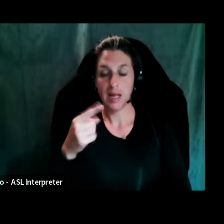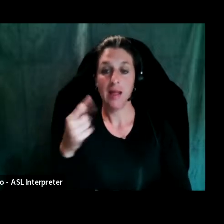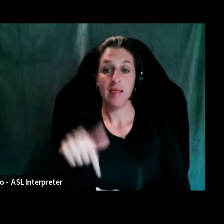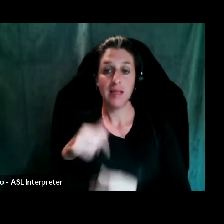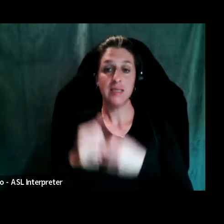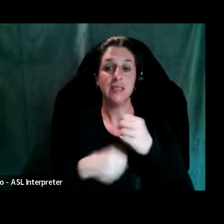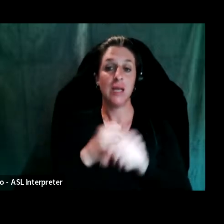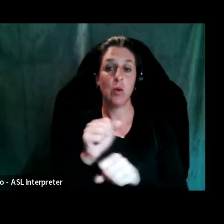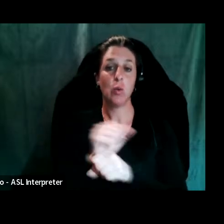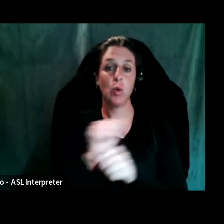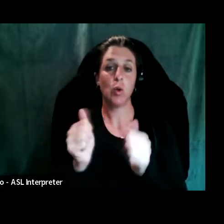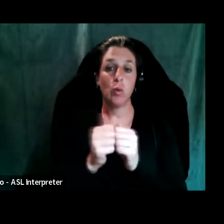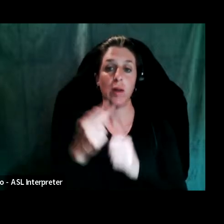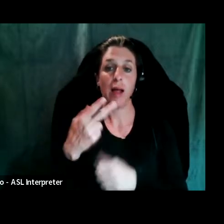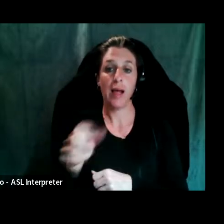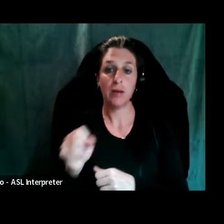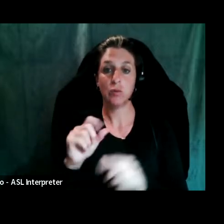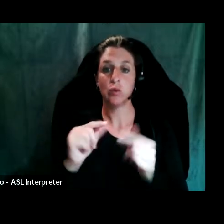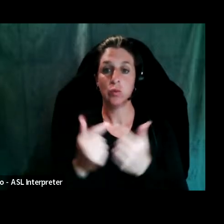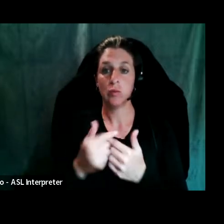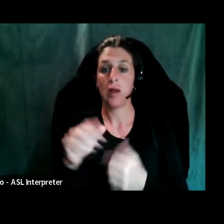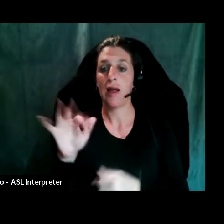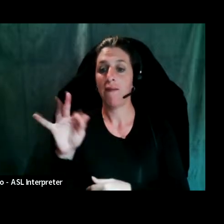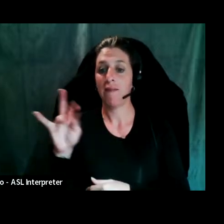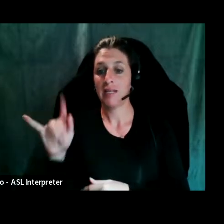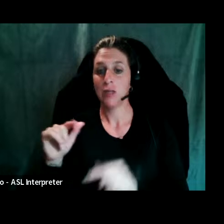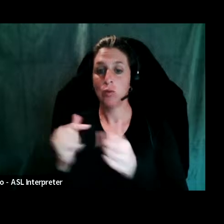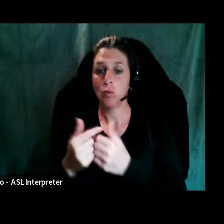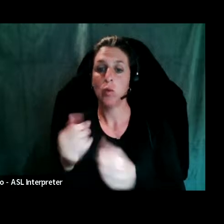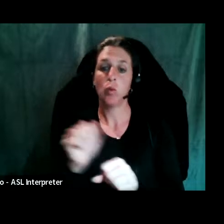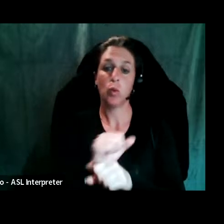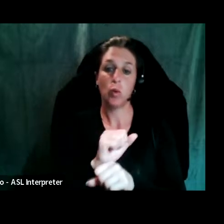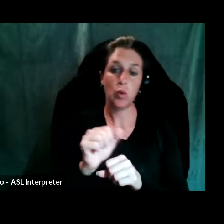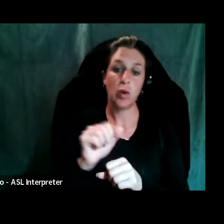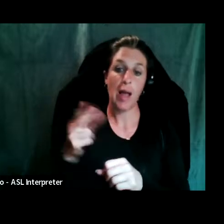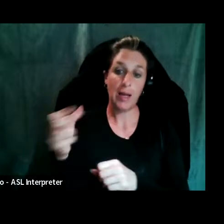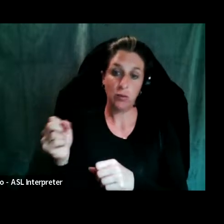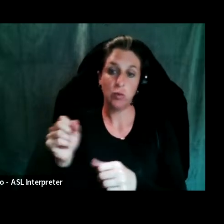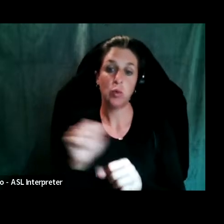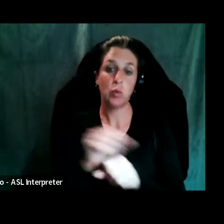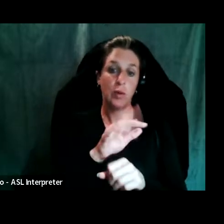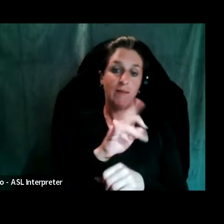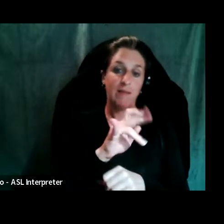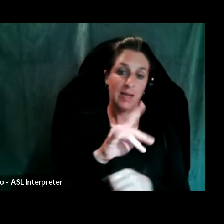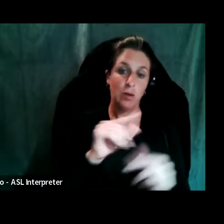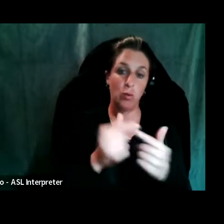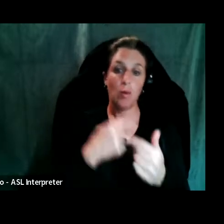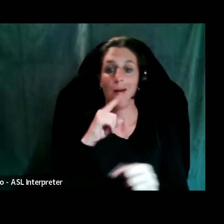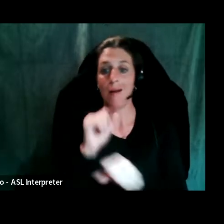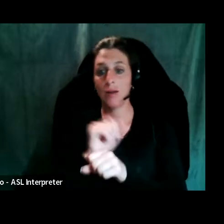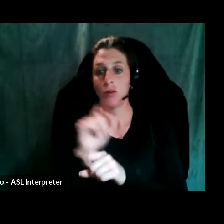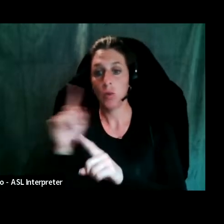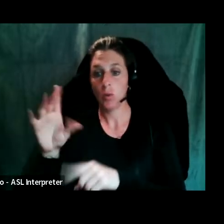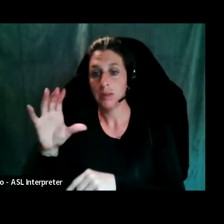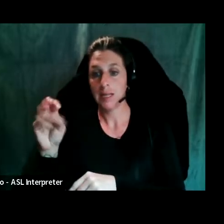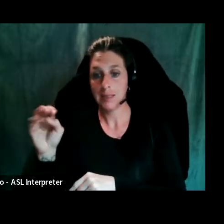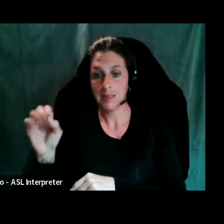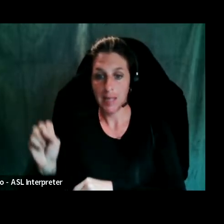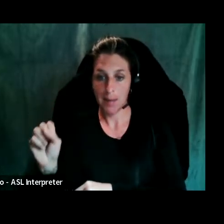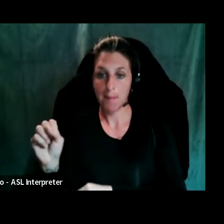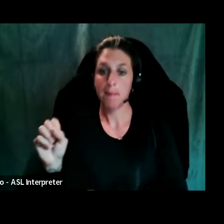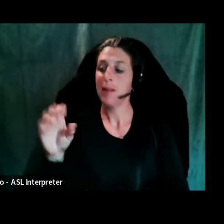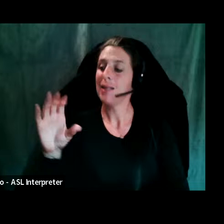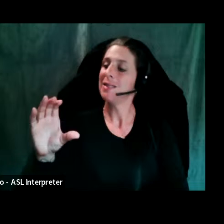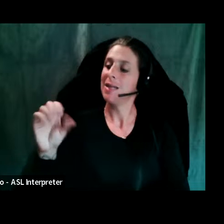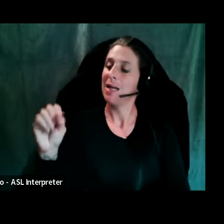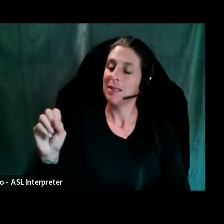the high school group. Our affinity group was working with the high school affinity group. We actually went to CSM, to Oakland Museum just this